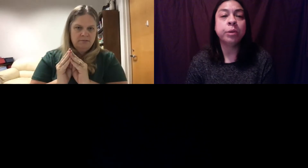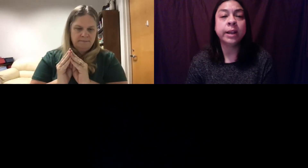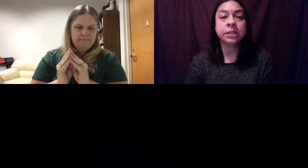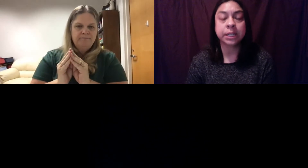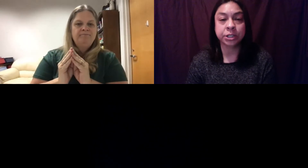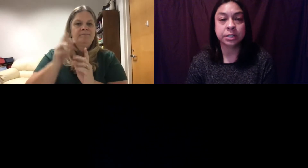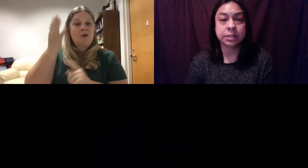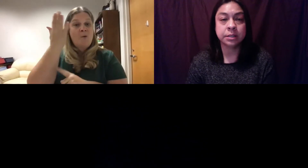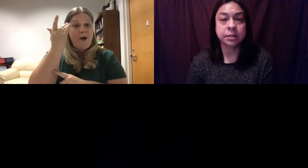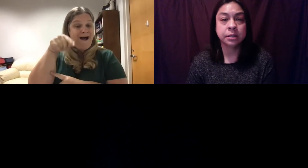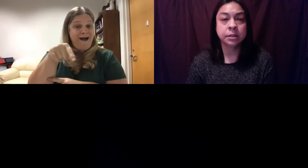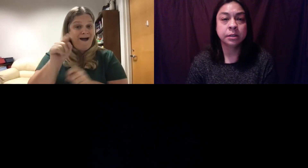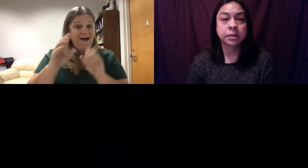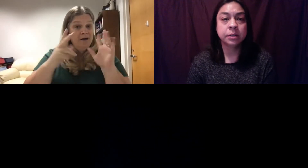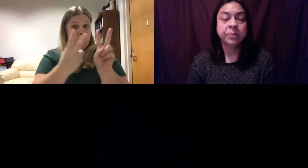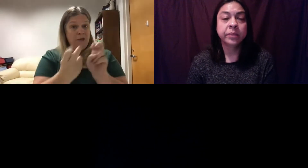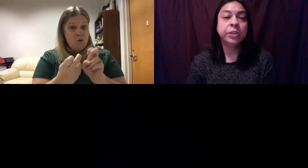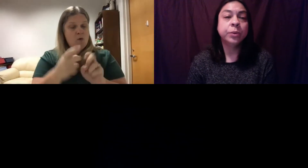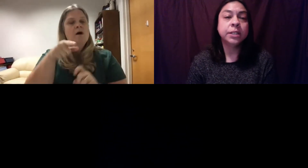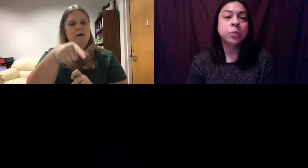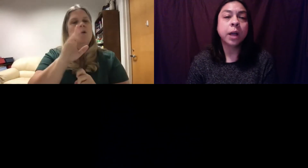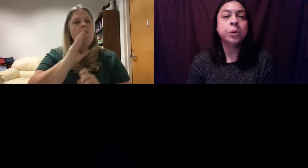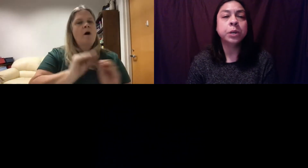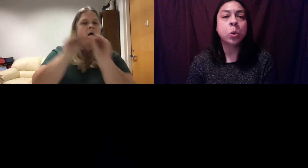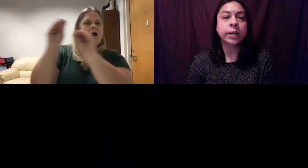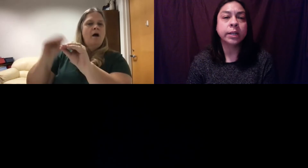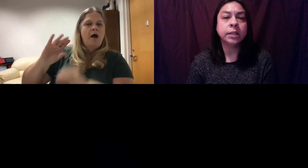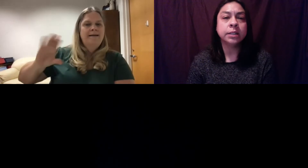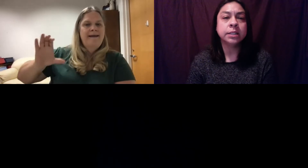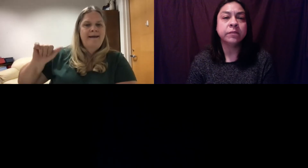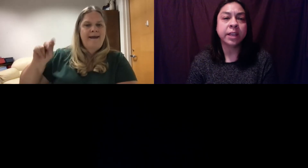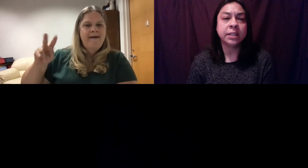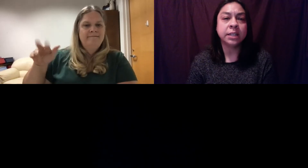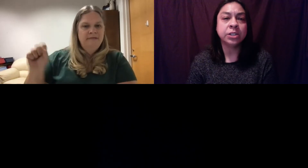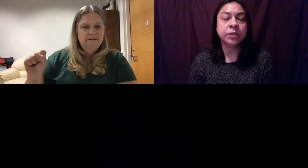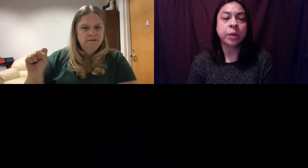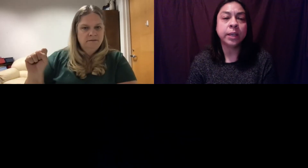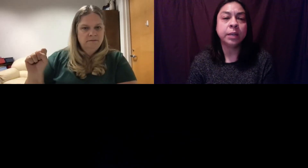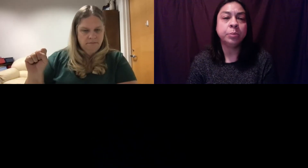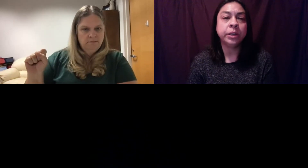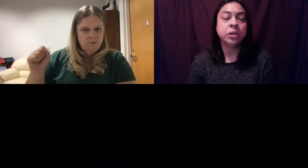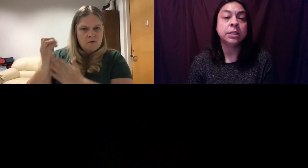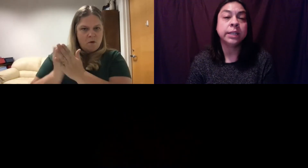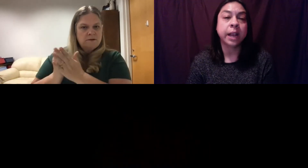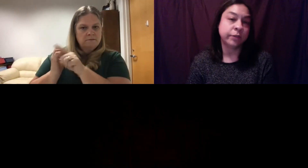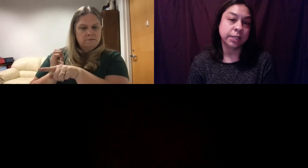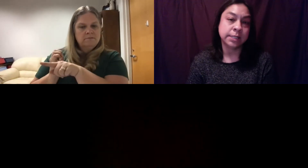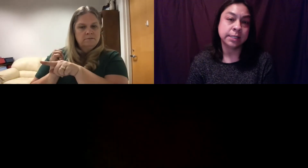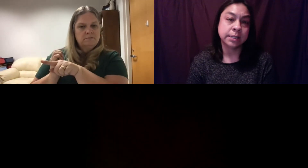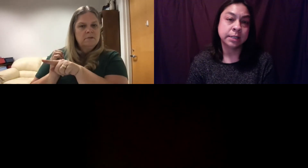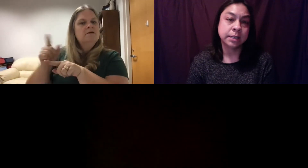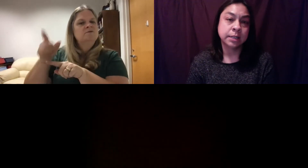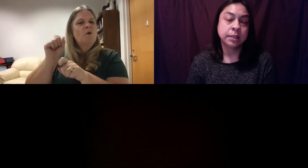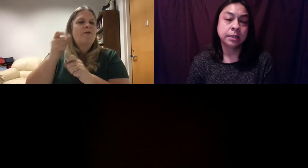for the breakout sessions. And the reason why we're recording this event is so that we can put it onto